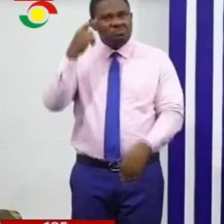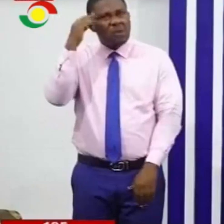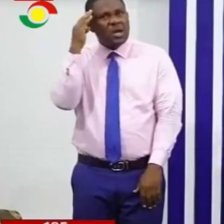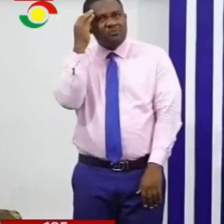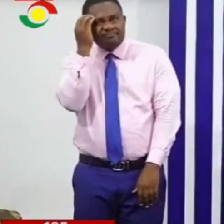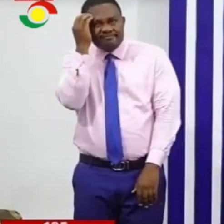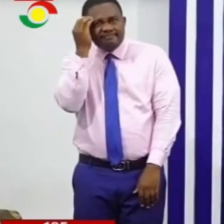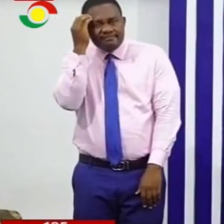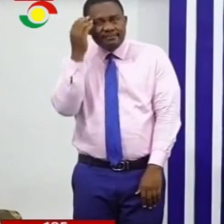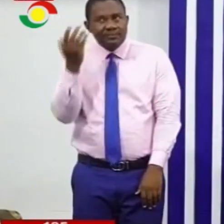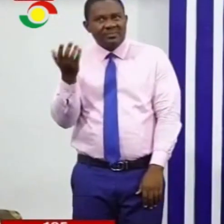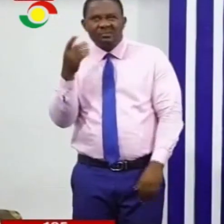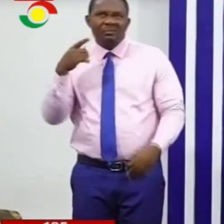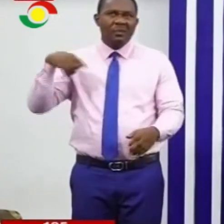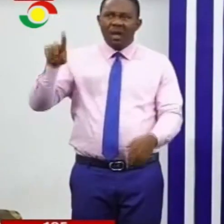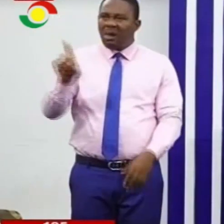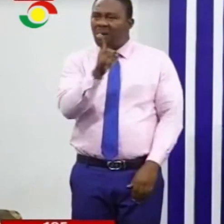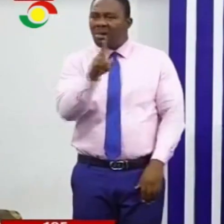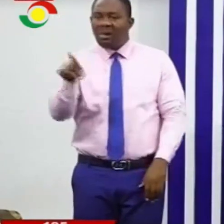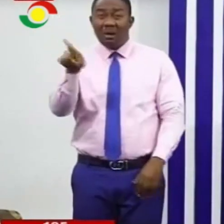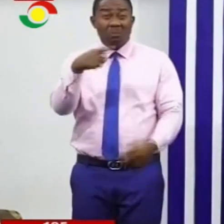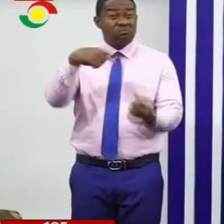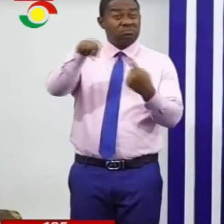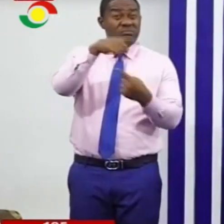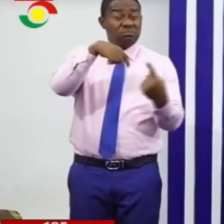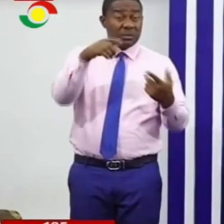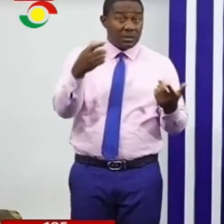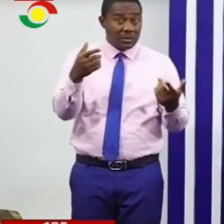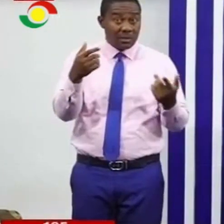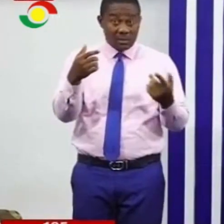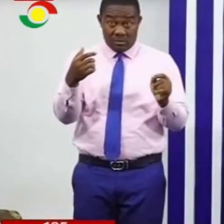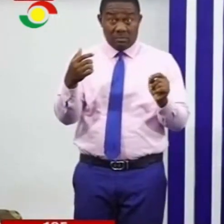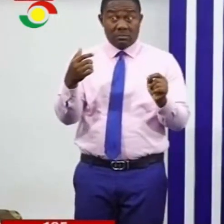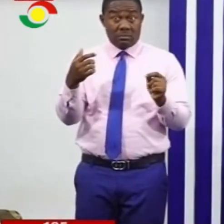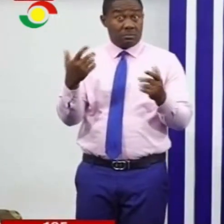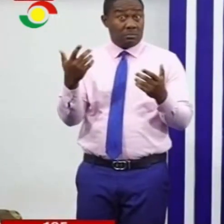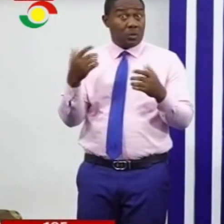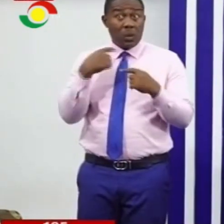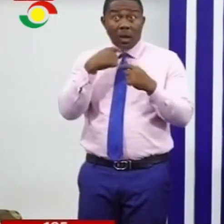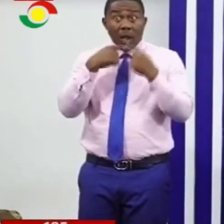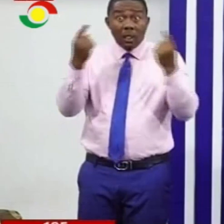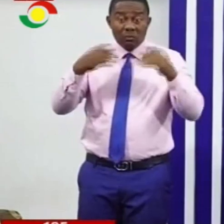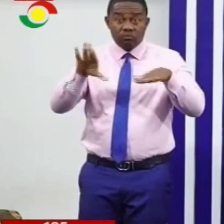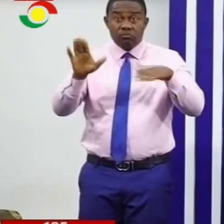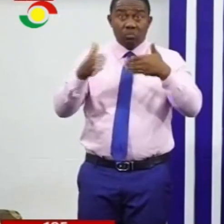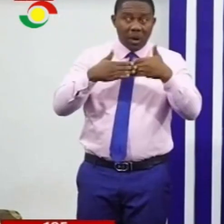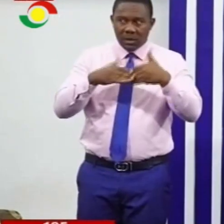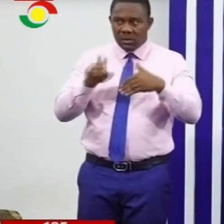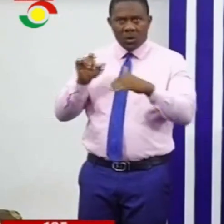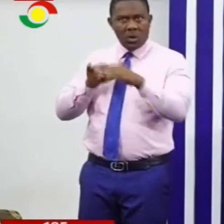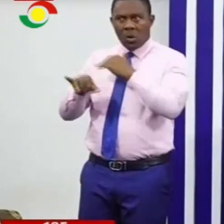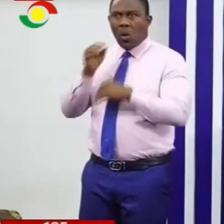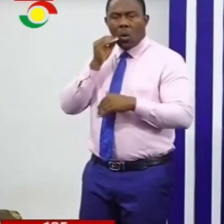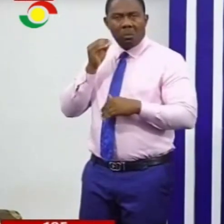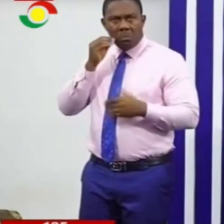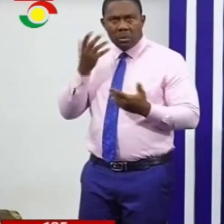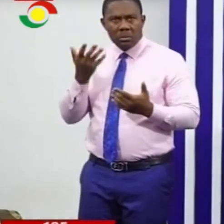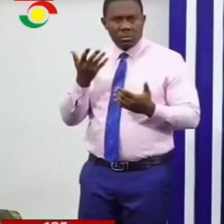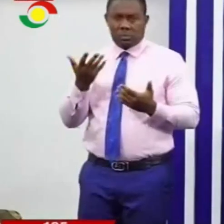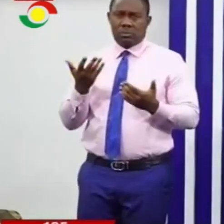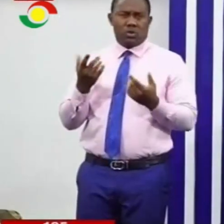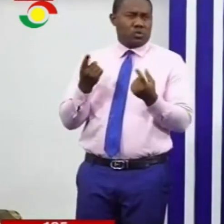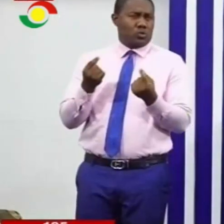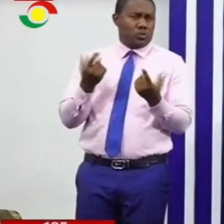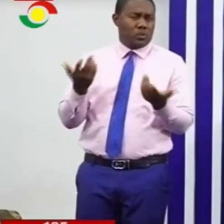huna ase onamkwa hon kakra. Sabri ya, ye se emani pa mpipi ni yeyo omodeni. Bebia omo beda no ministry no